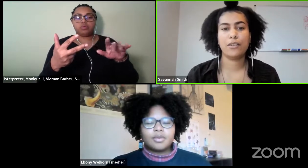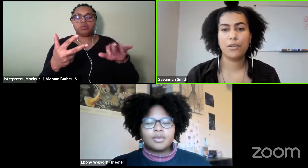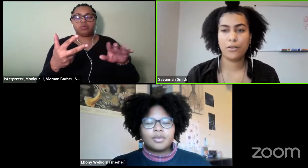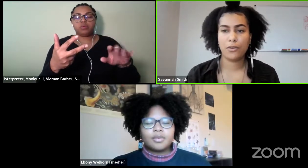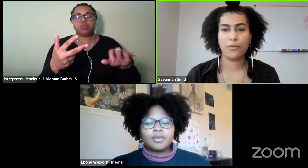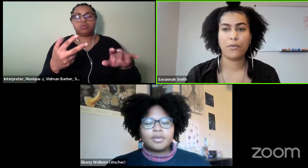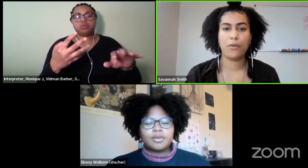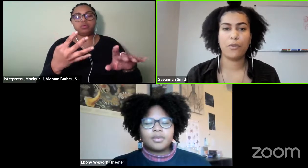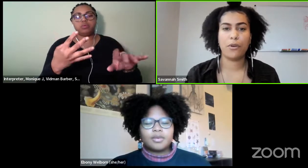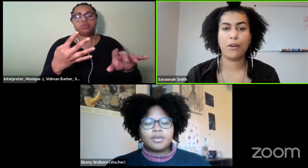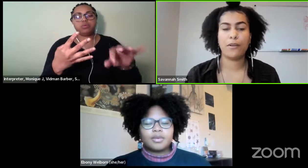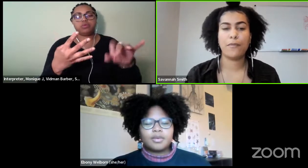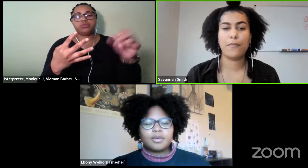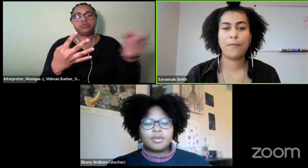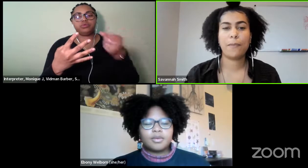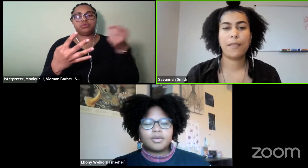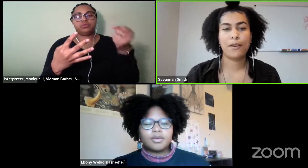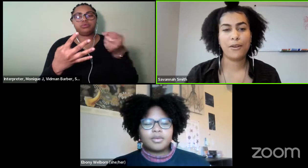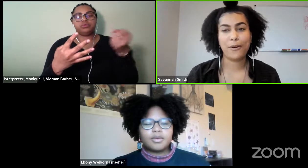3, 4,